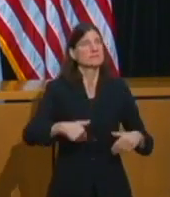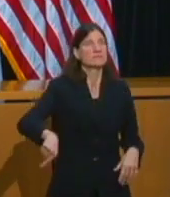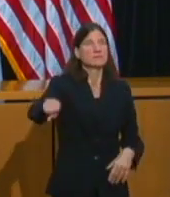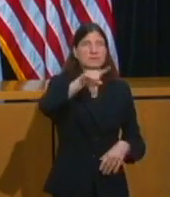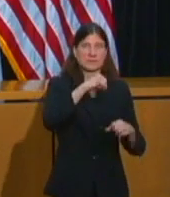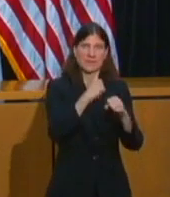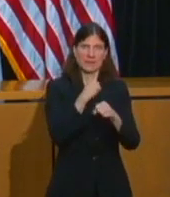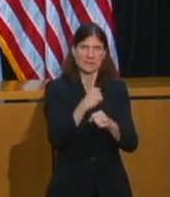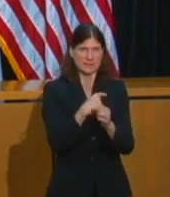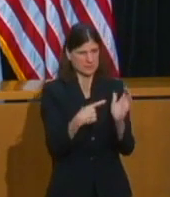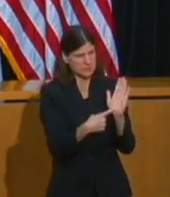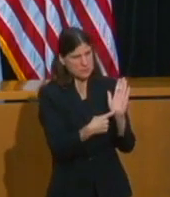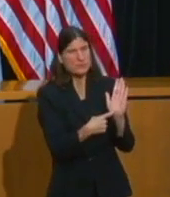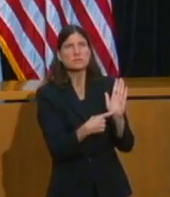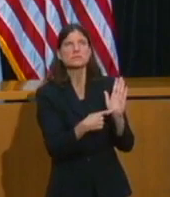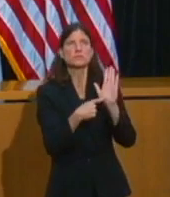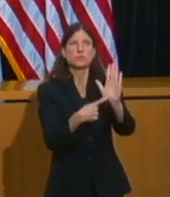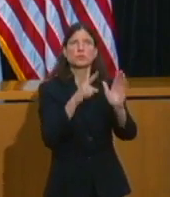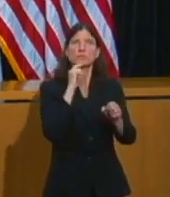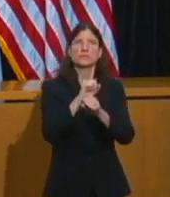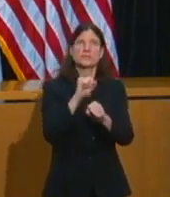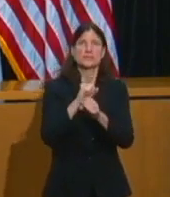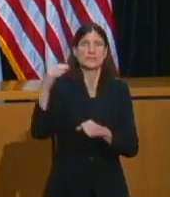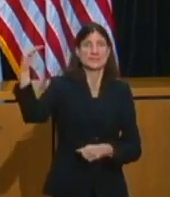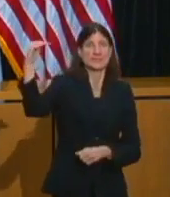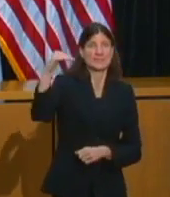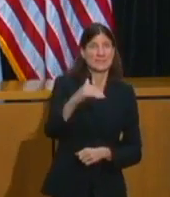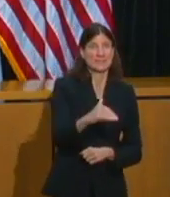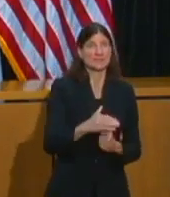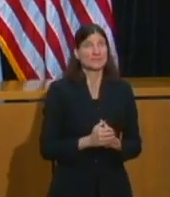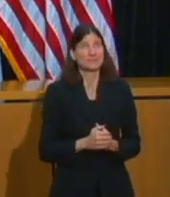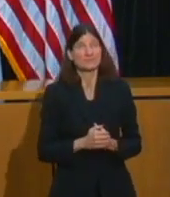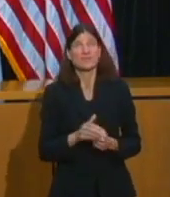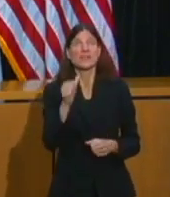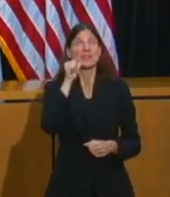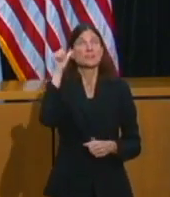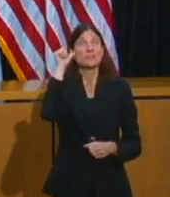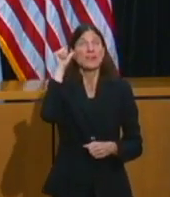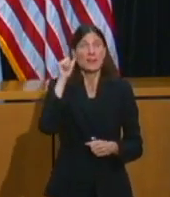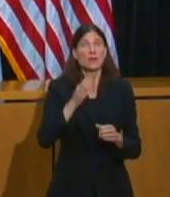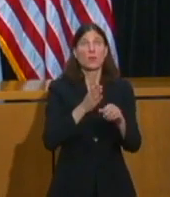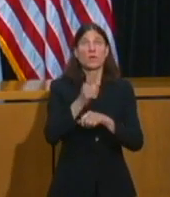to. And as of yesterday, 1,657 patients